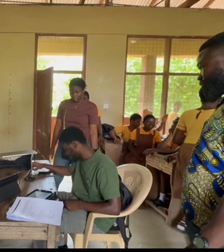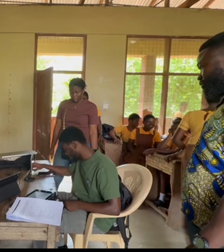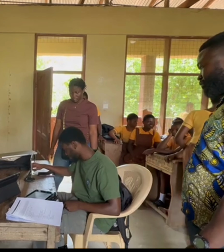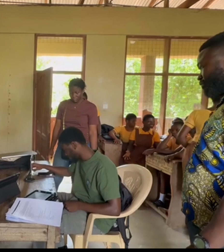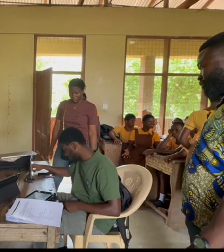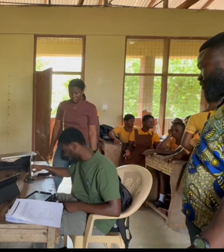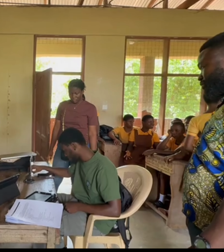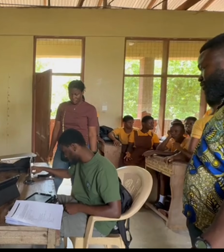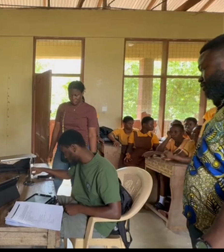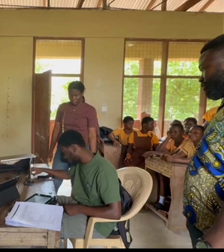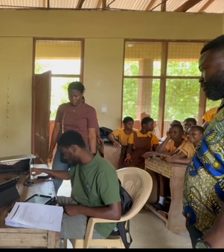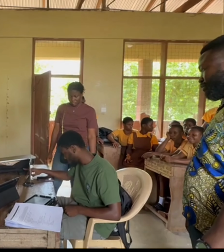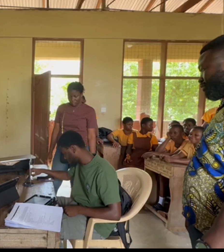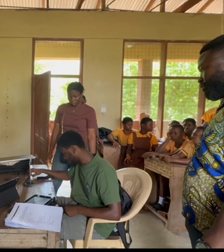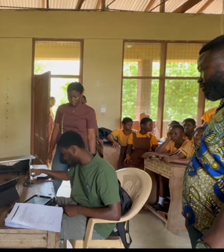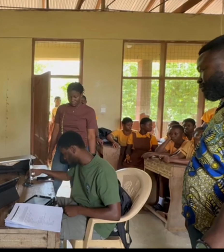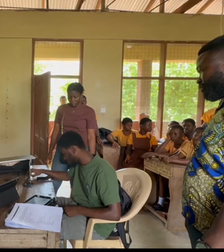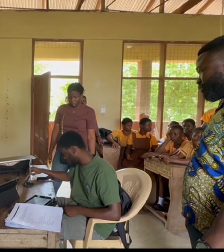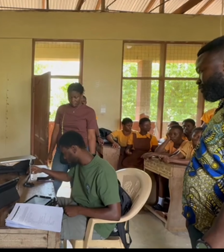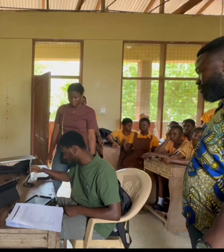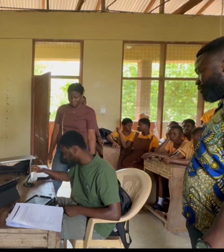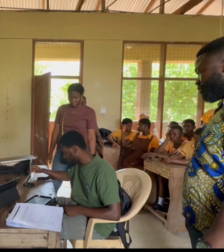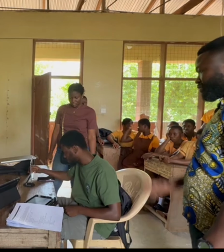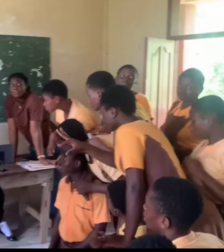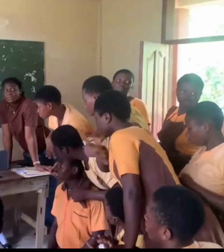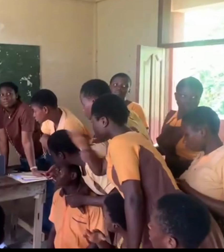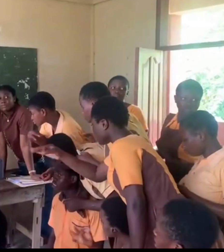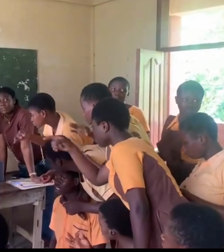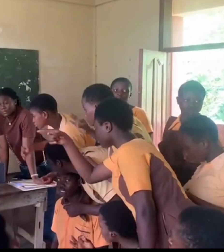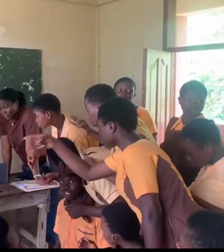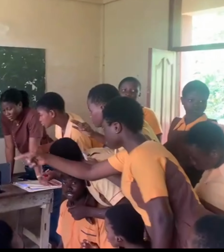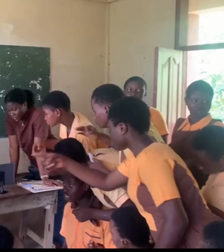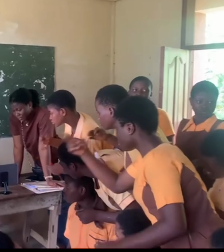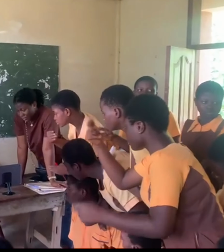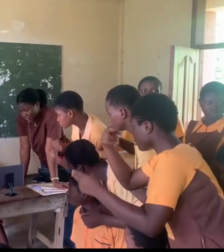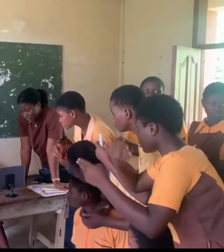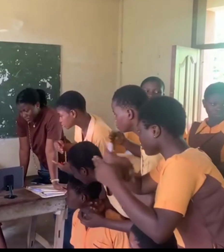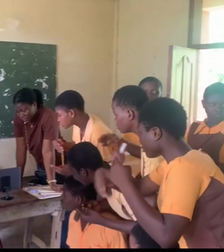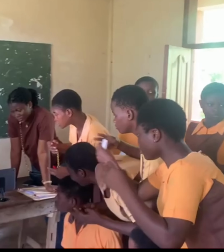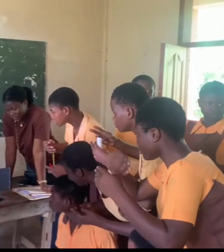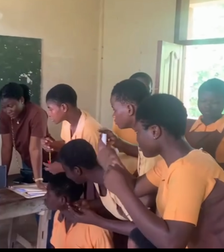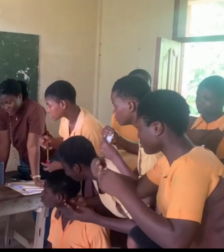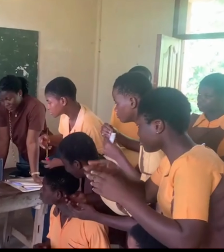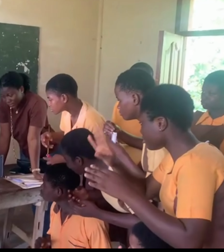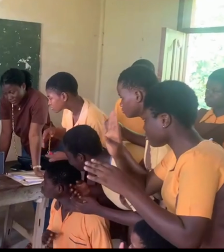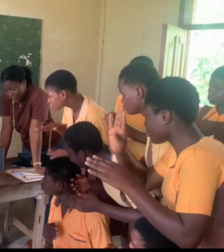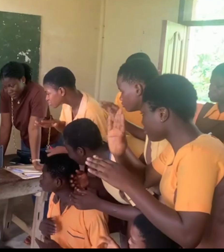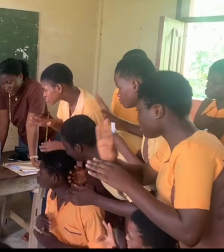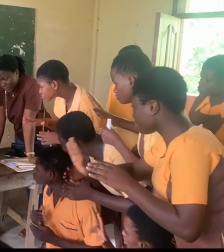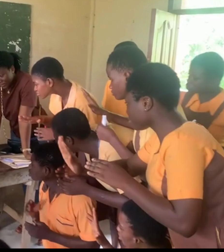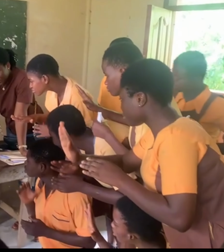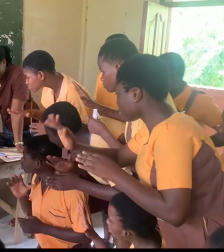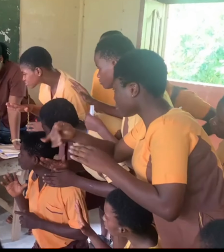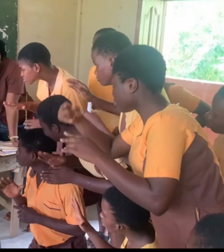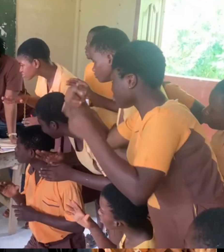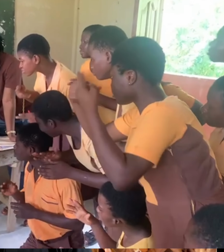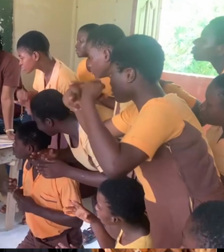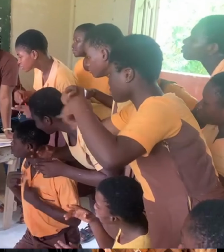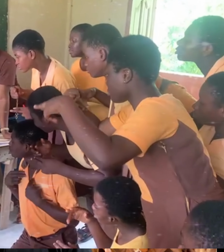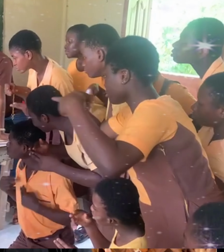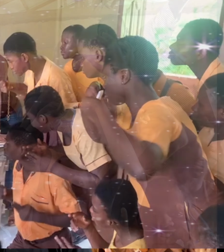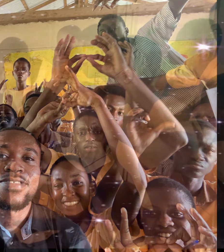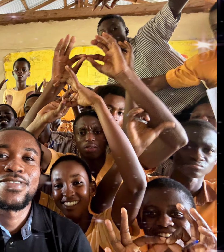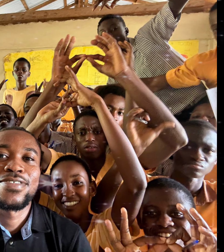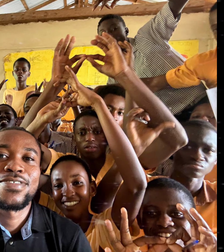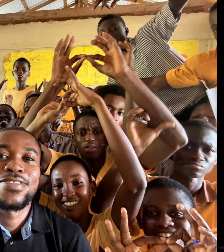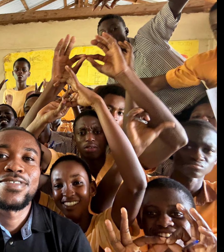user experience, and expand the data set to better represent the diversity of Ghanaian Sign Language in clinical contexts. This study